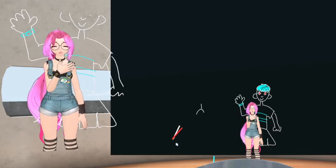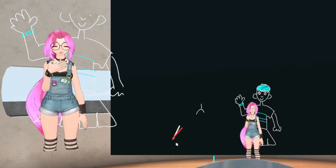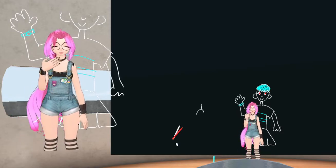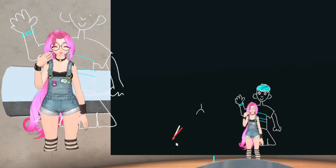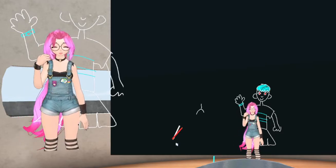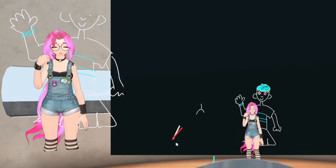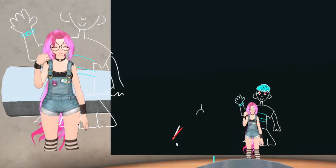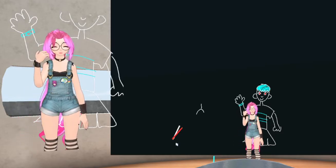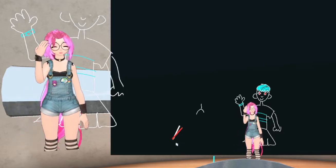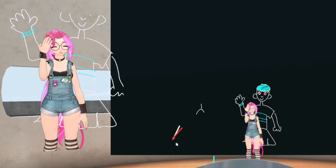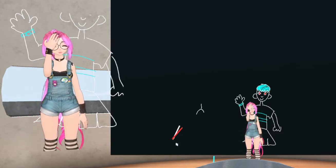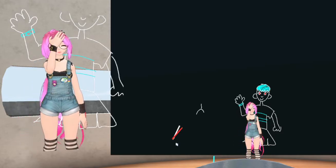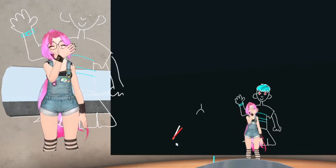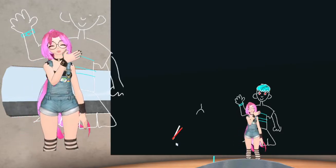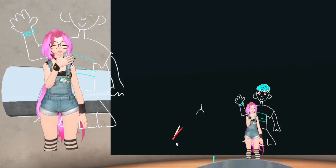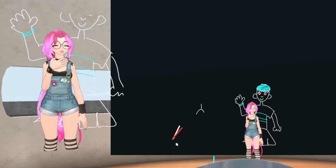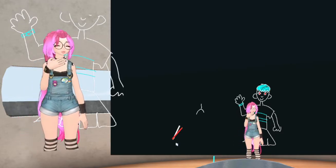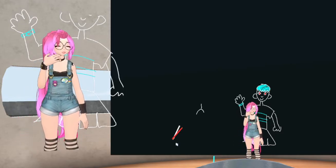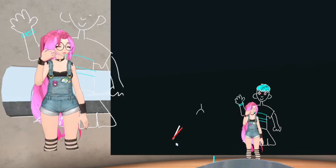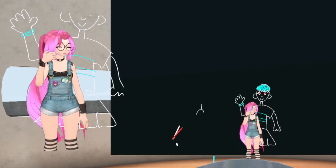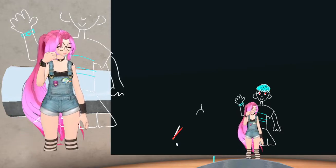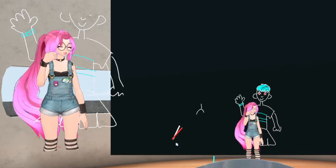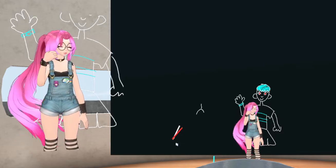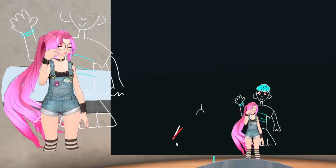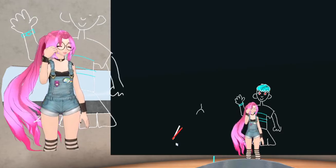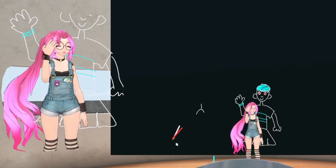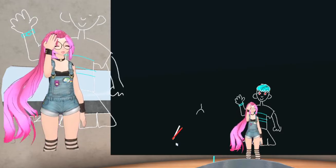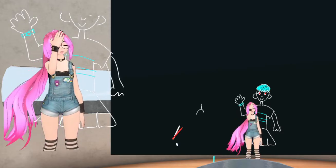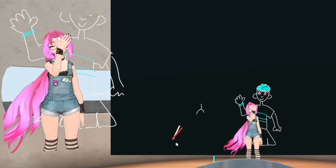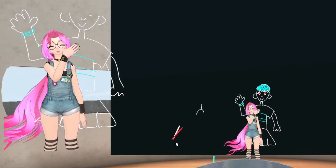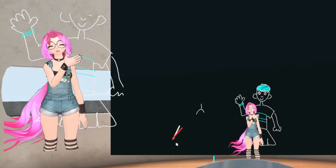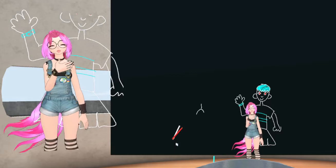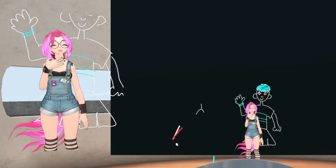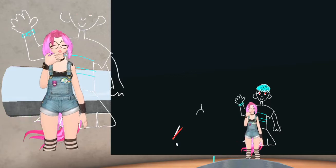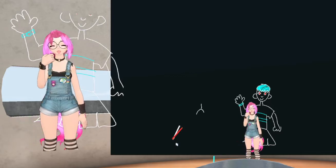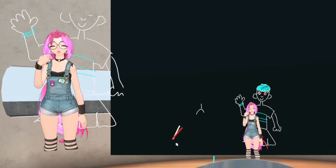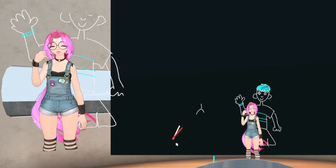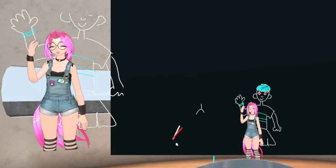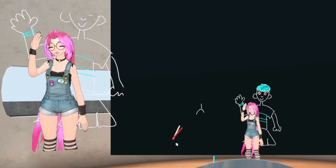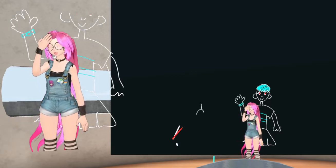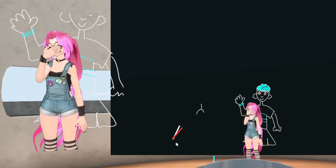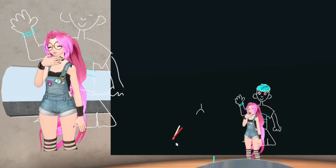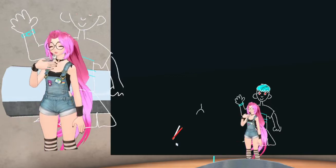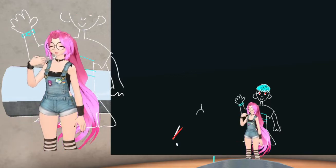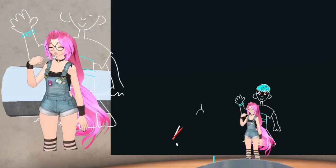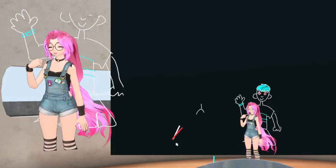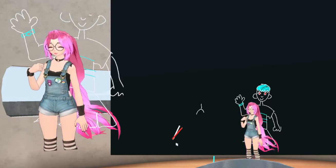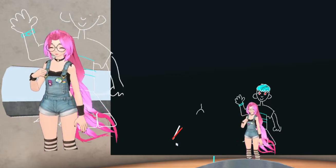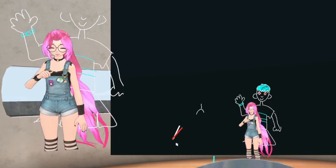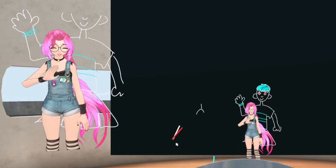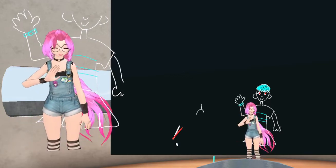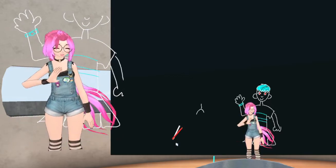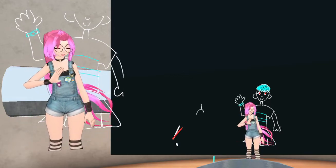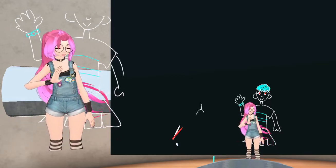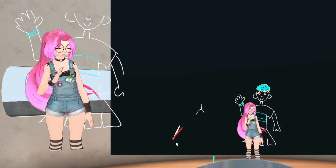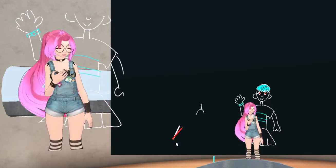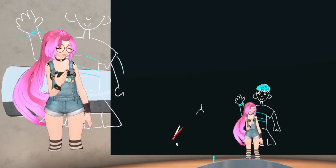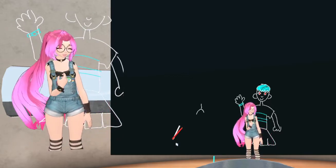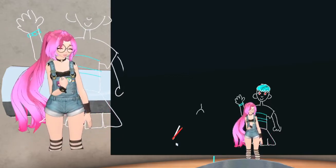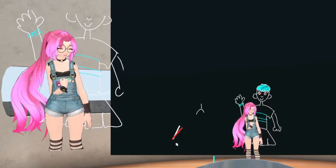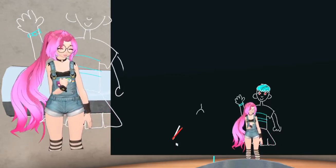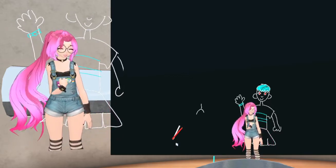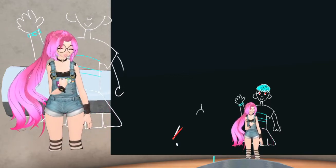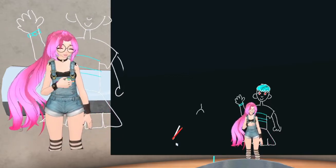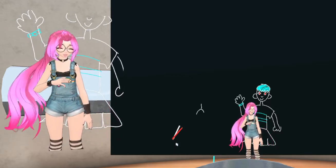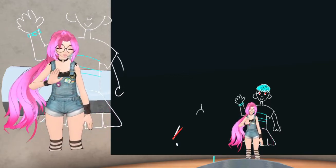sign beautiful. Beautiful, like this. You're so beautiful. You're so incredible. And then you're doing that same